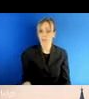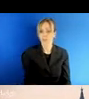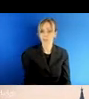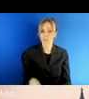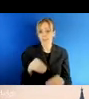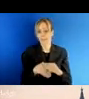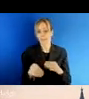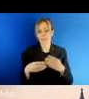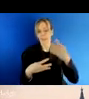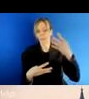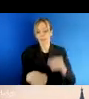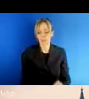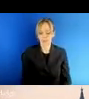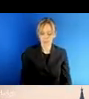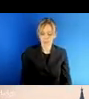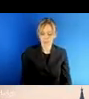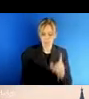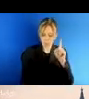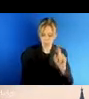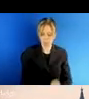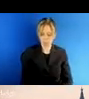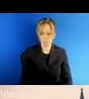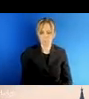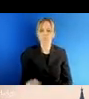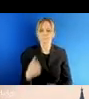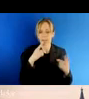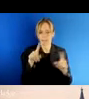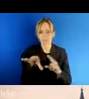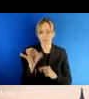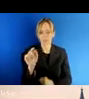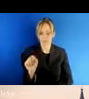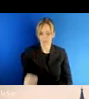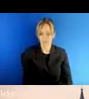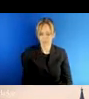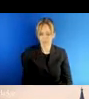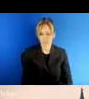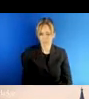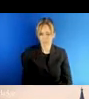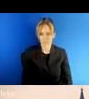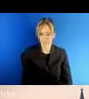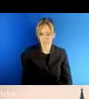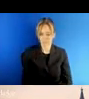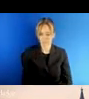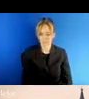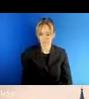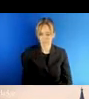guess. Hold on for a second here. Oh, there it is. Okay.